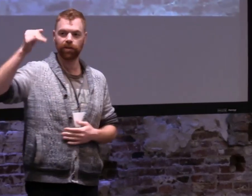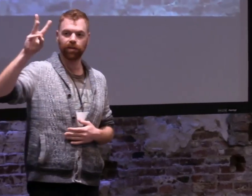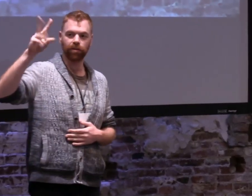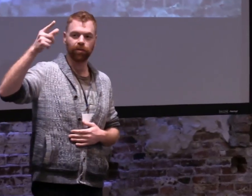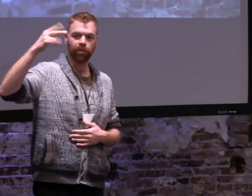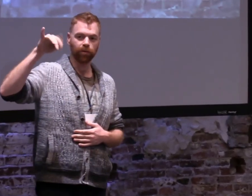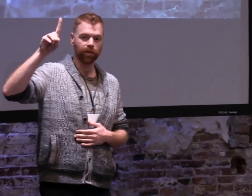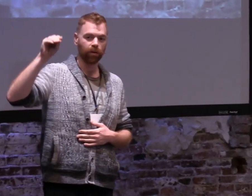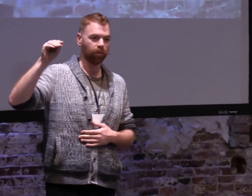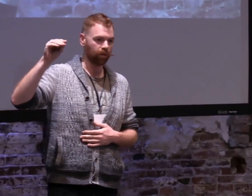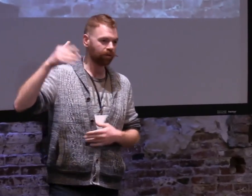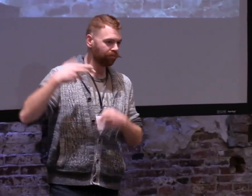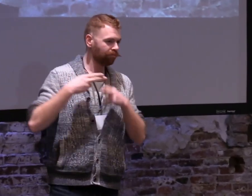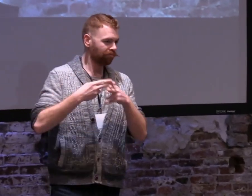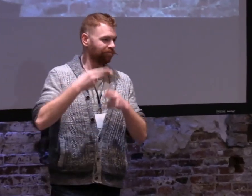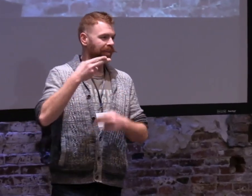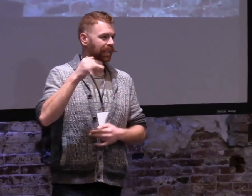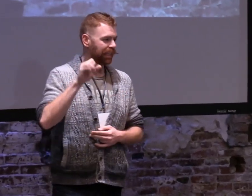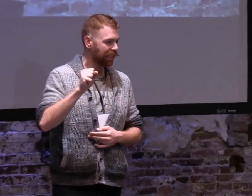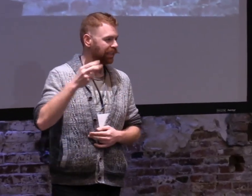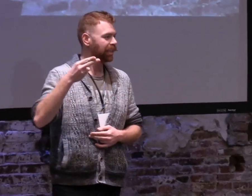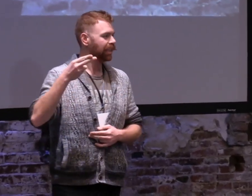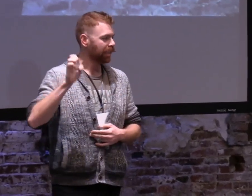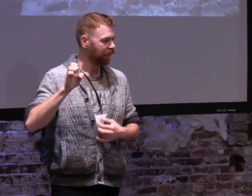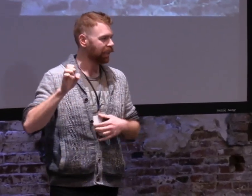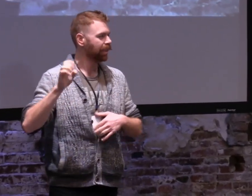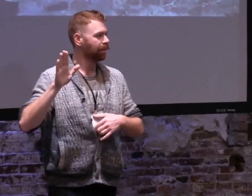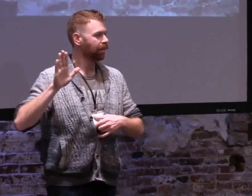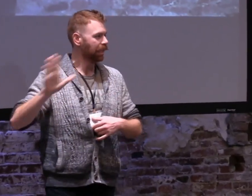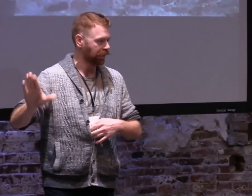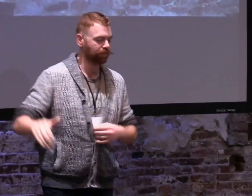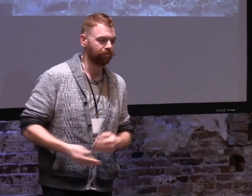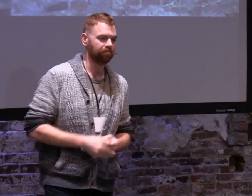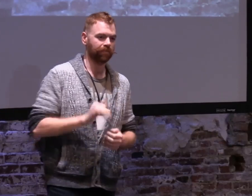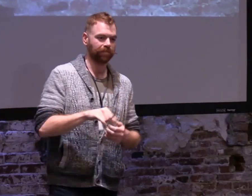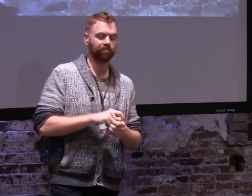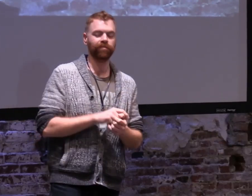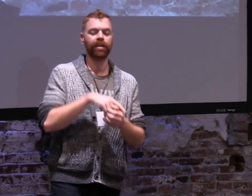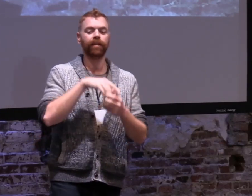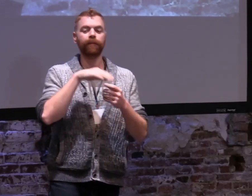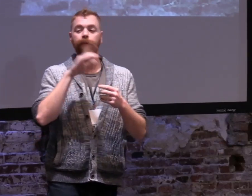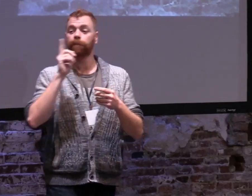afternoon, everyone. My name is J.W. Guido. Pronouns are he, him, his.